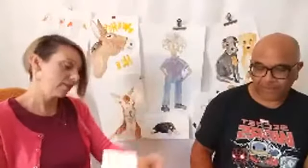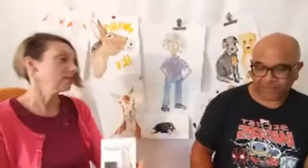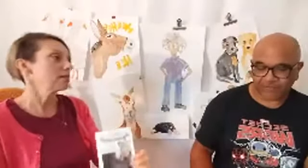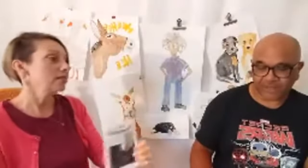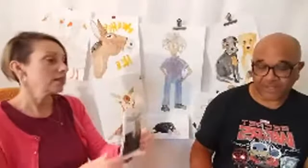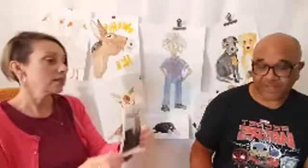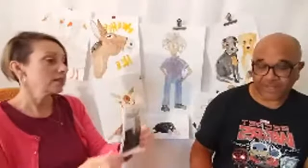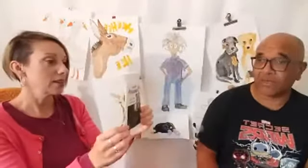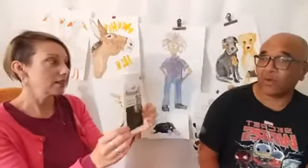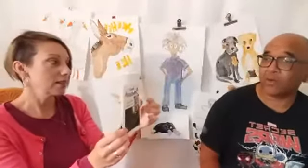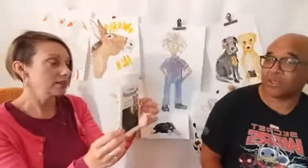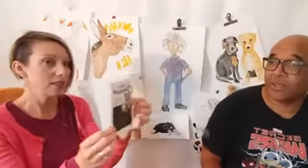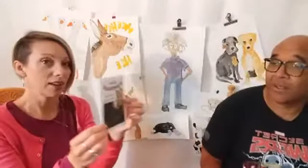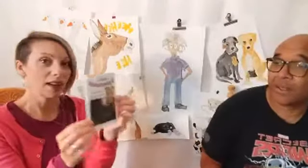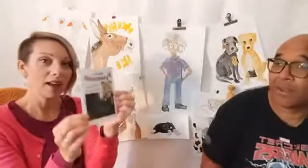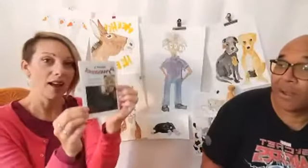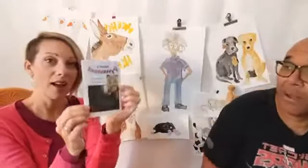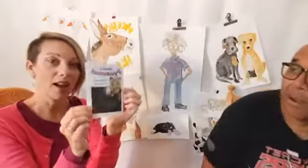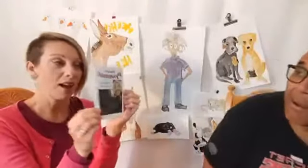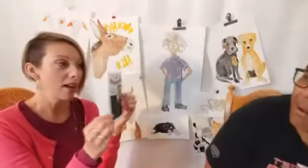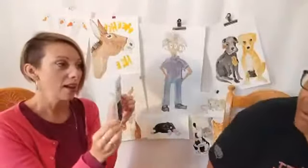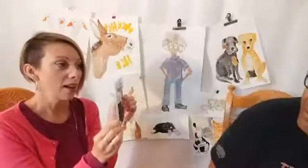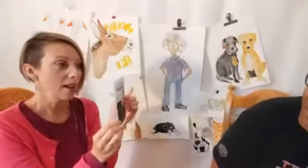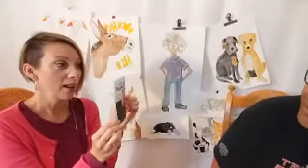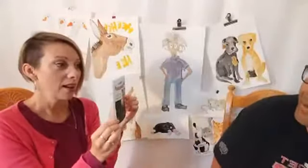The first one is called